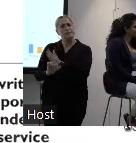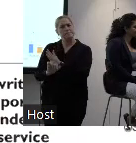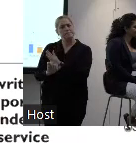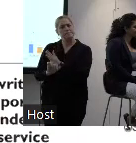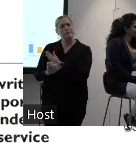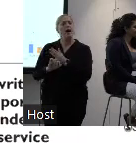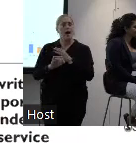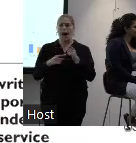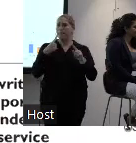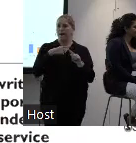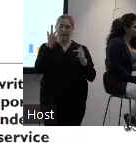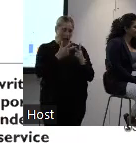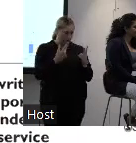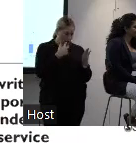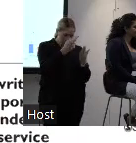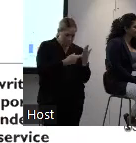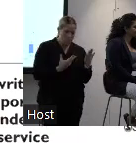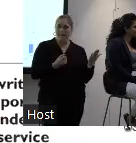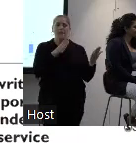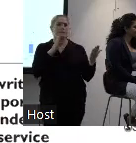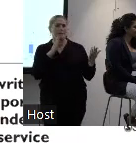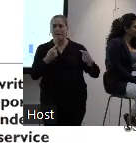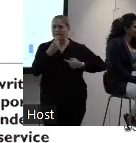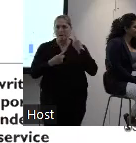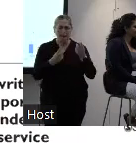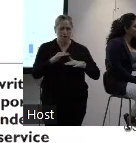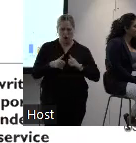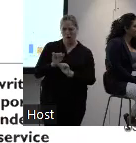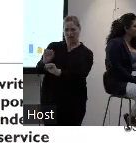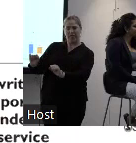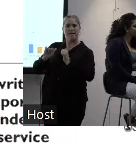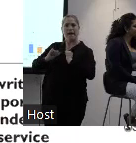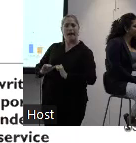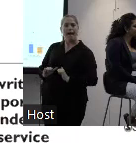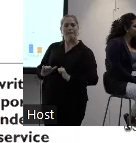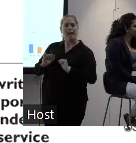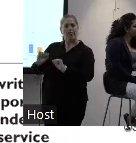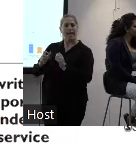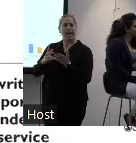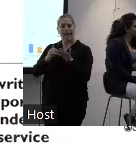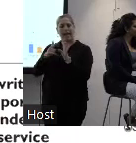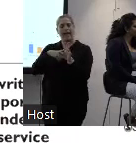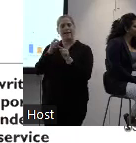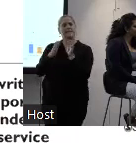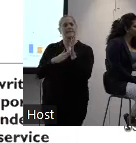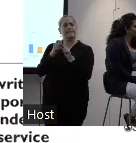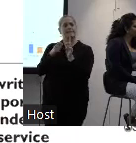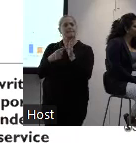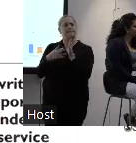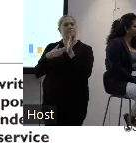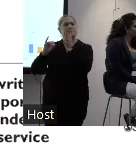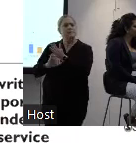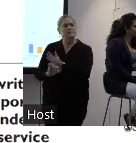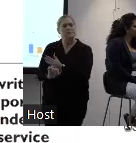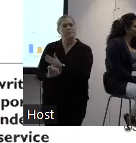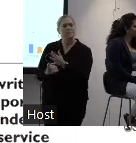comorbid conditions, despite being present in much more than 13% of children. So again, it highlighted